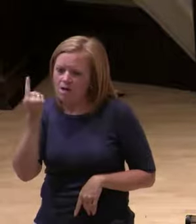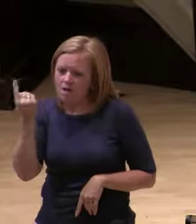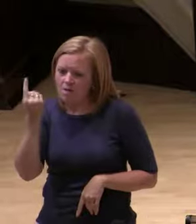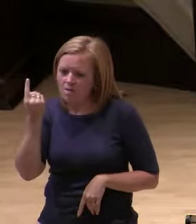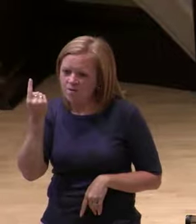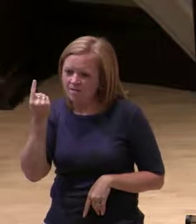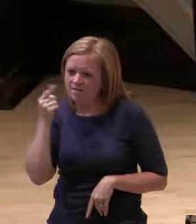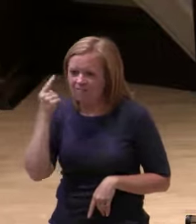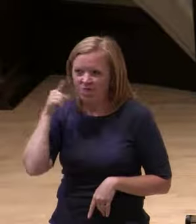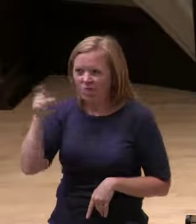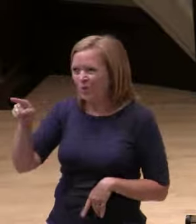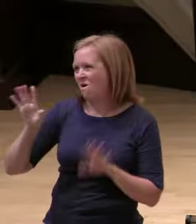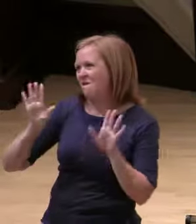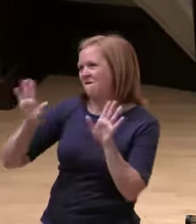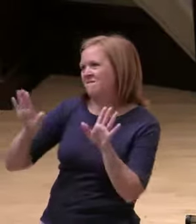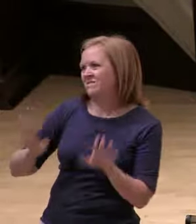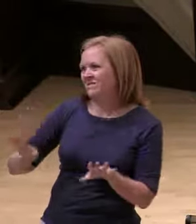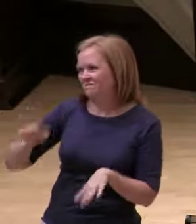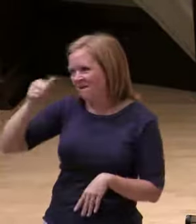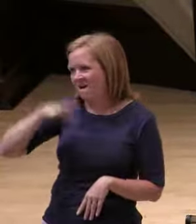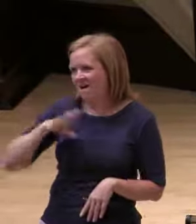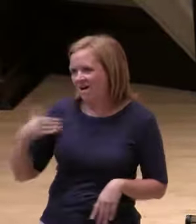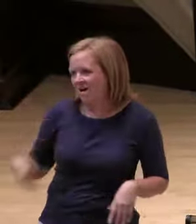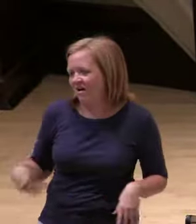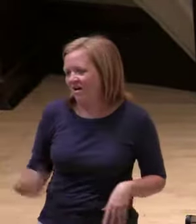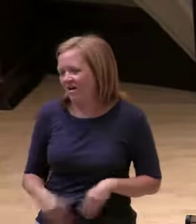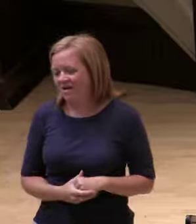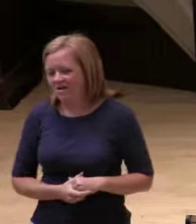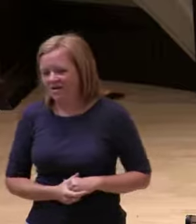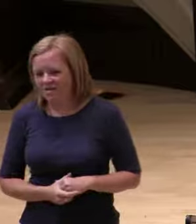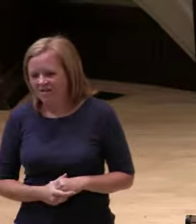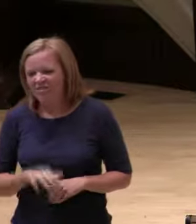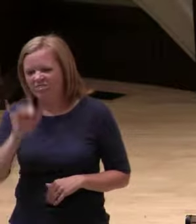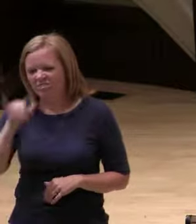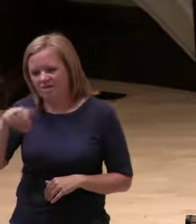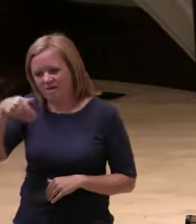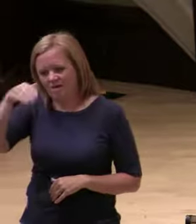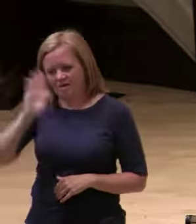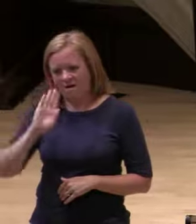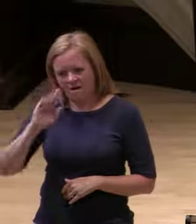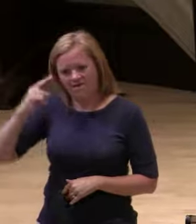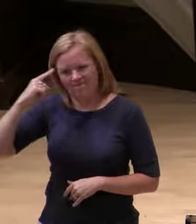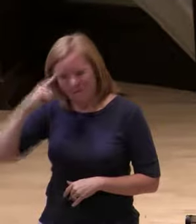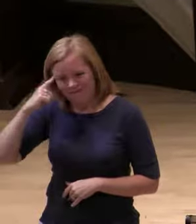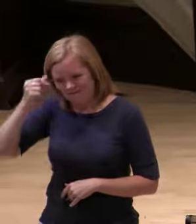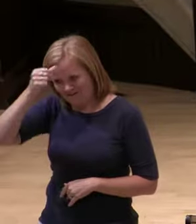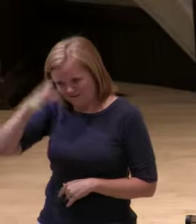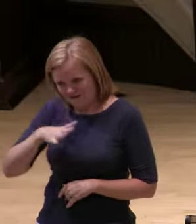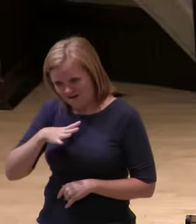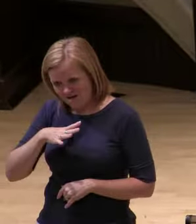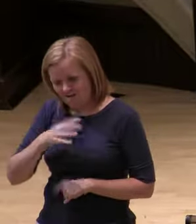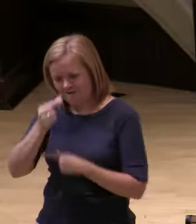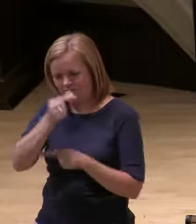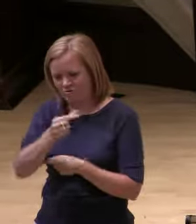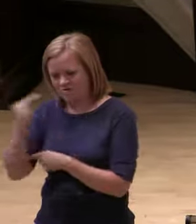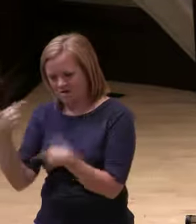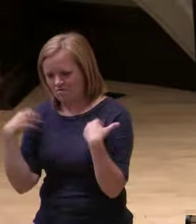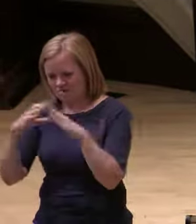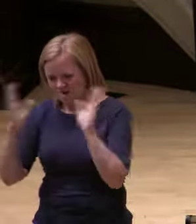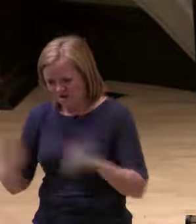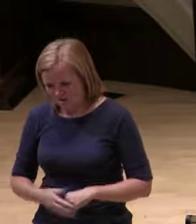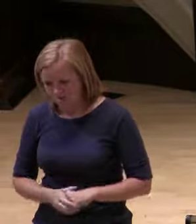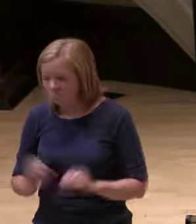think you're a hell of a fella. Well, that's how God sees the men at Grace of God Recovery House. There's